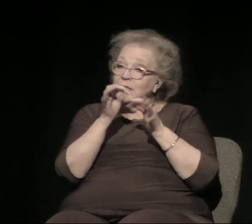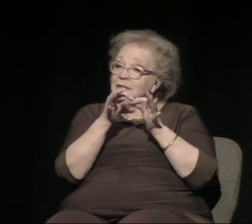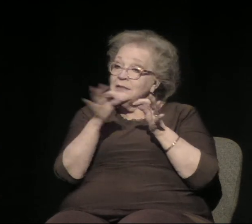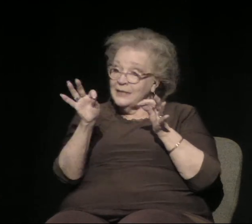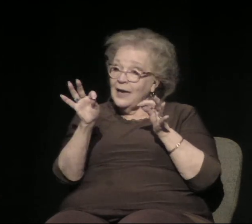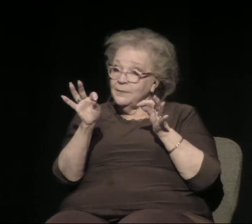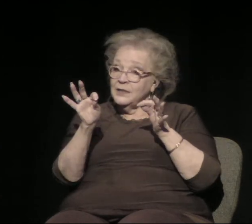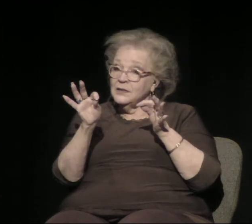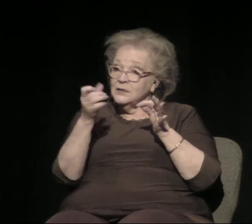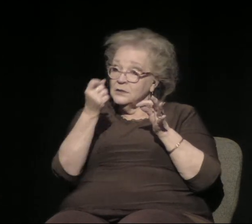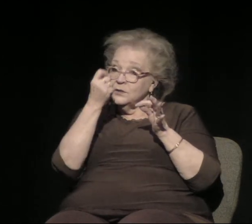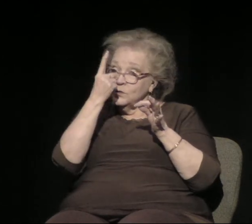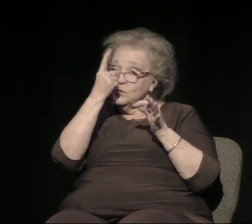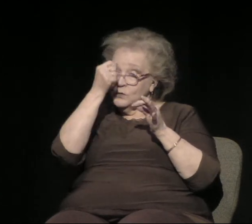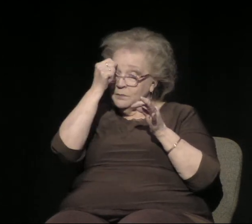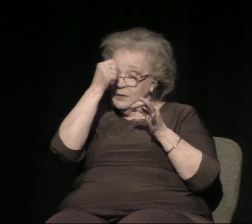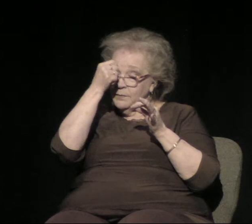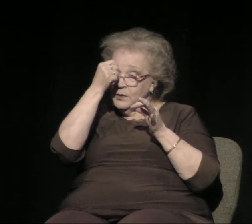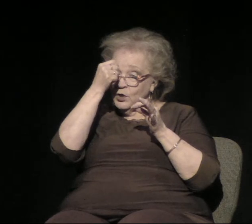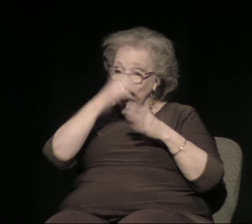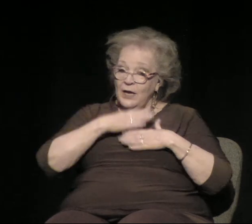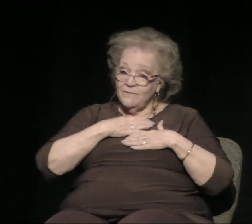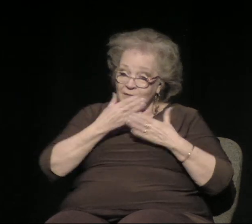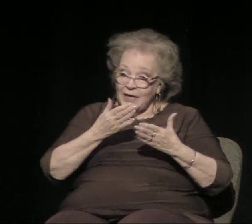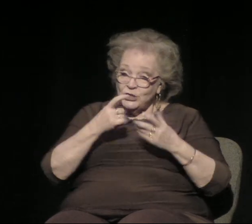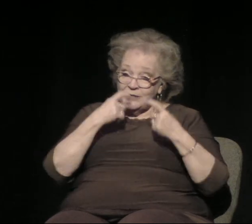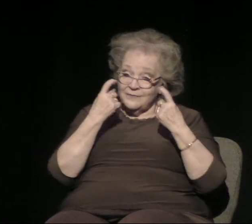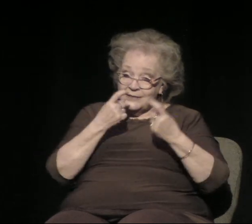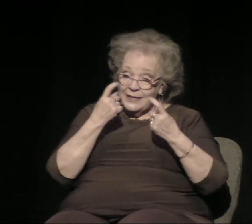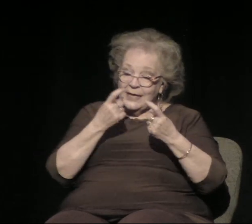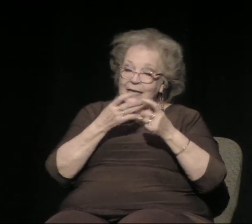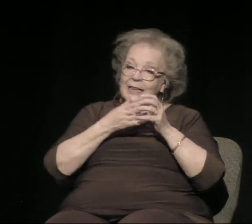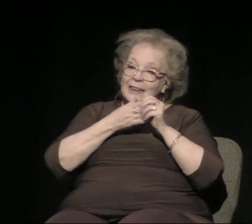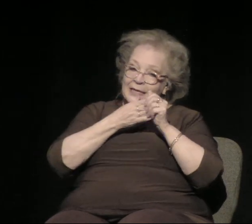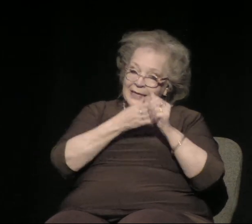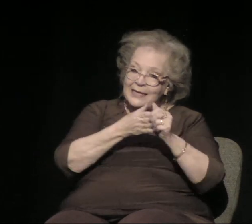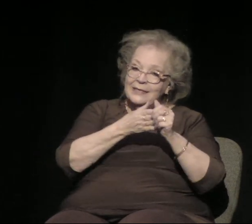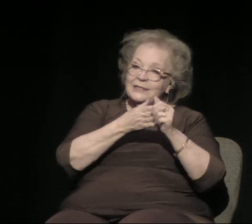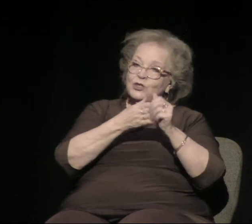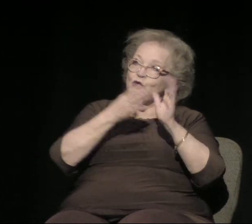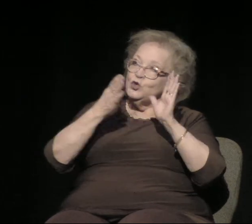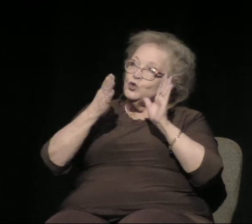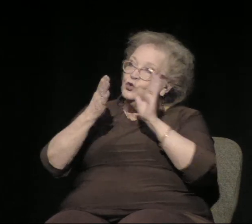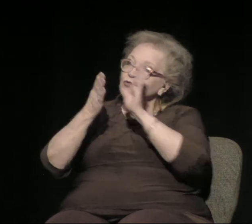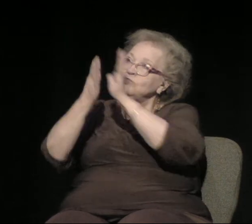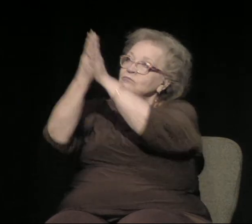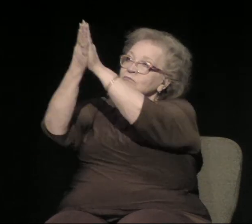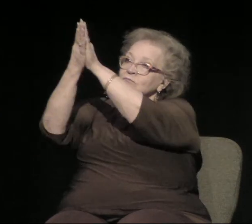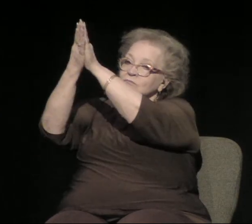statement, that confession of sin leads to restoration with God.